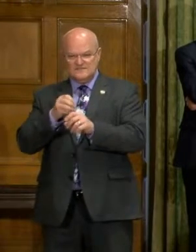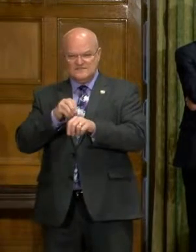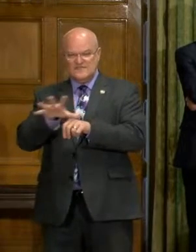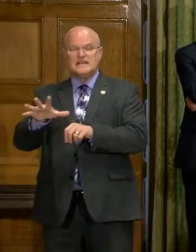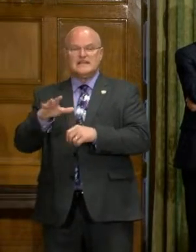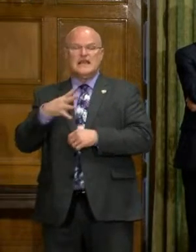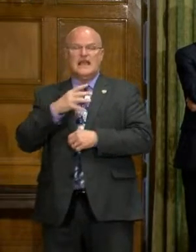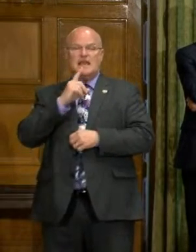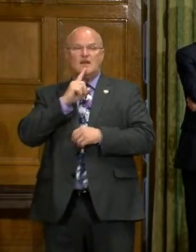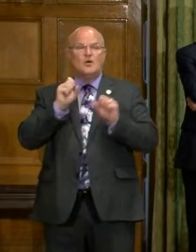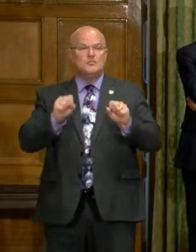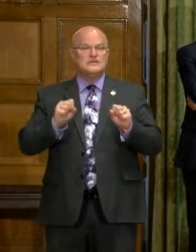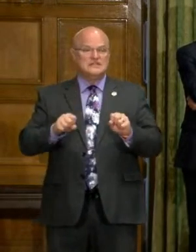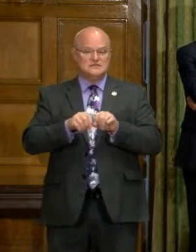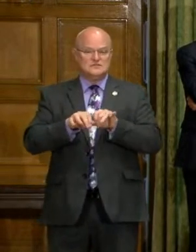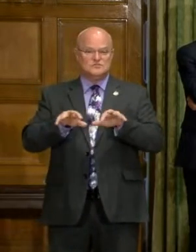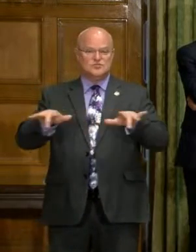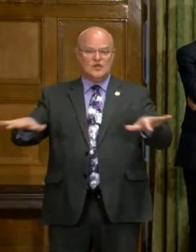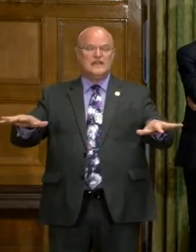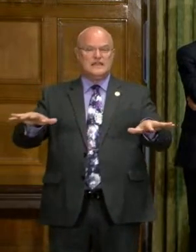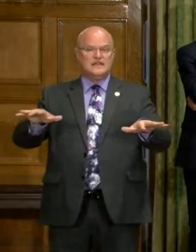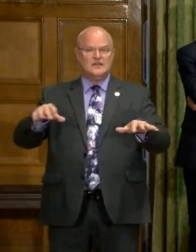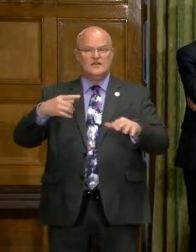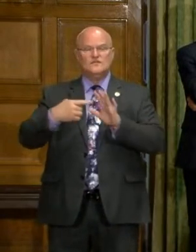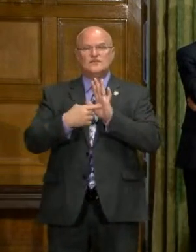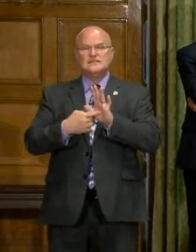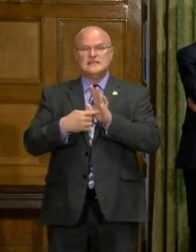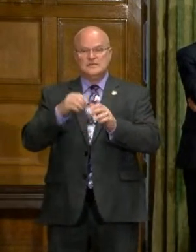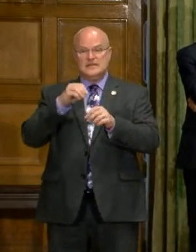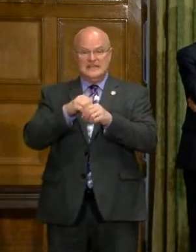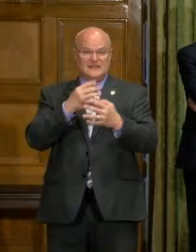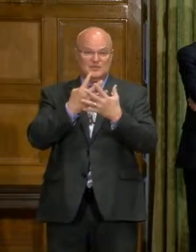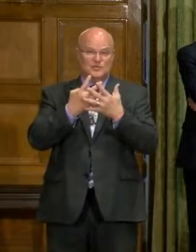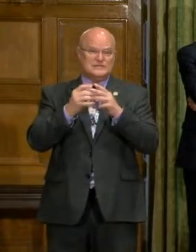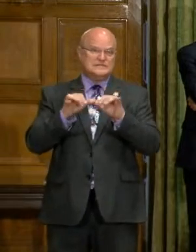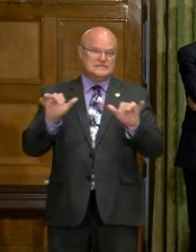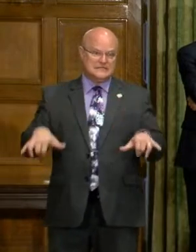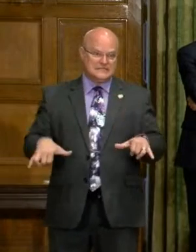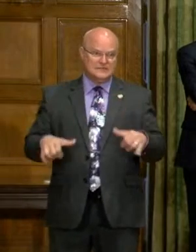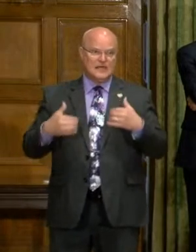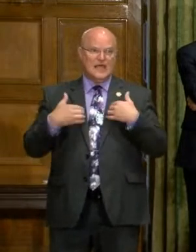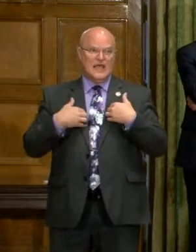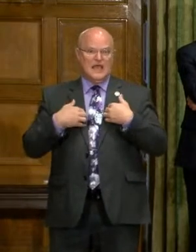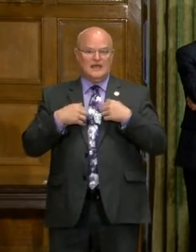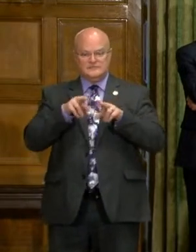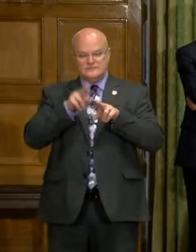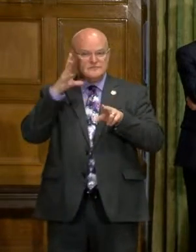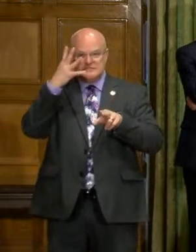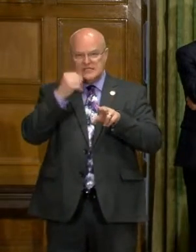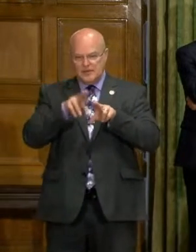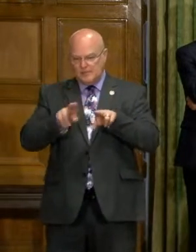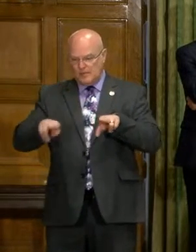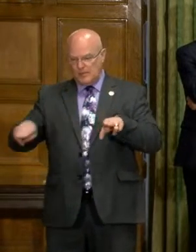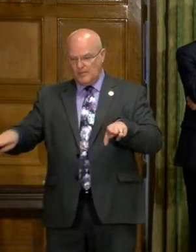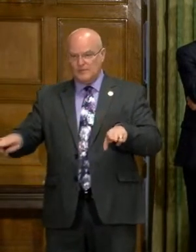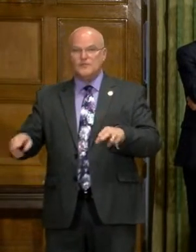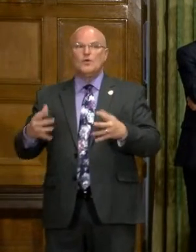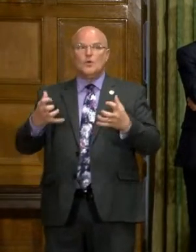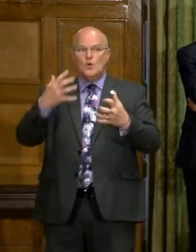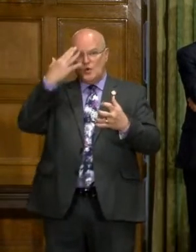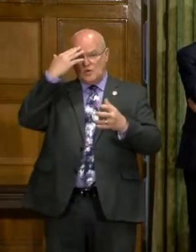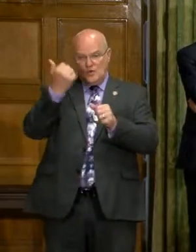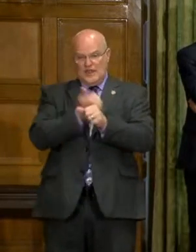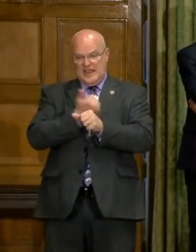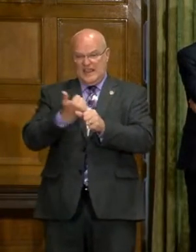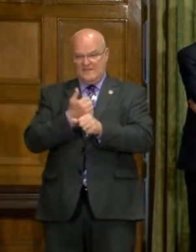they potentially are spreading COVID-19. For example, in our prison system, where we have a barracks, we want to know every case, not